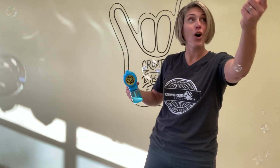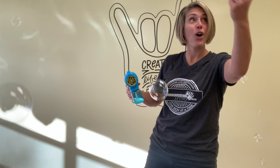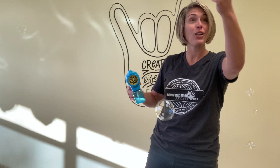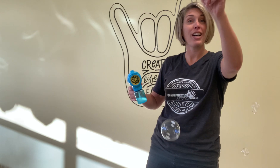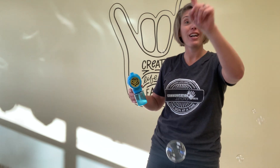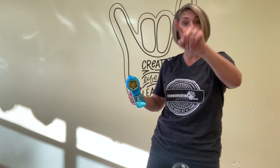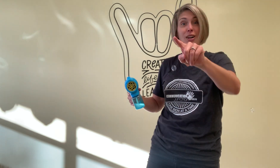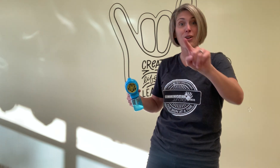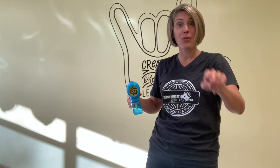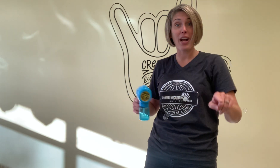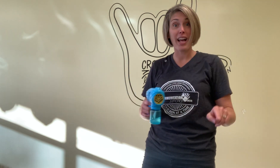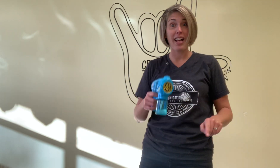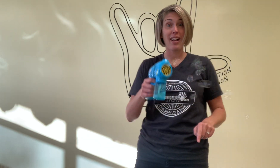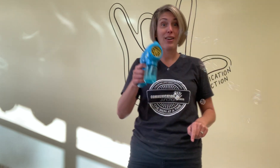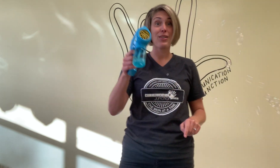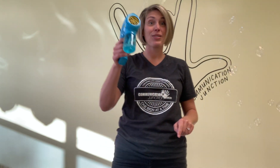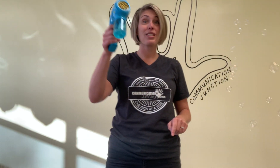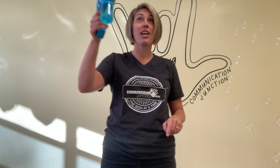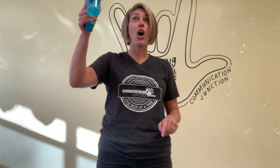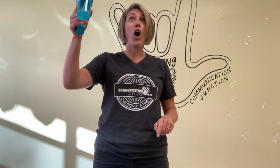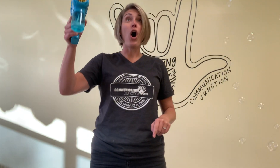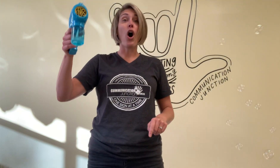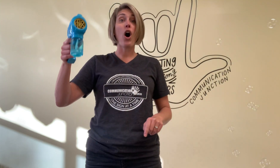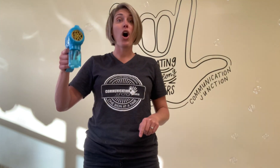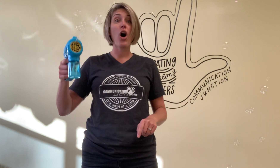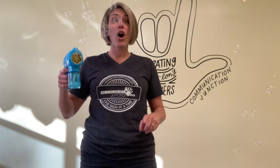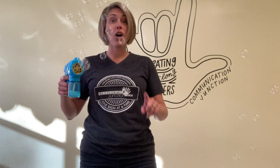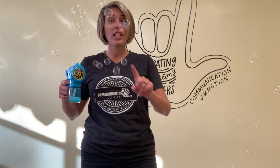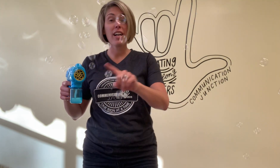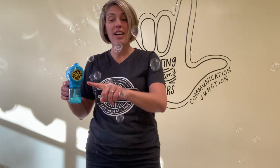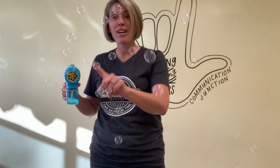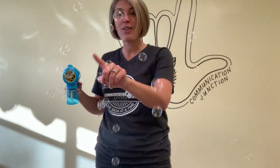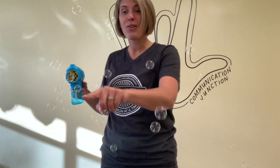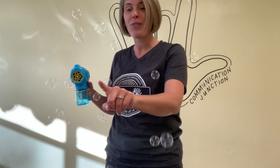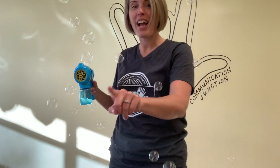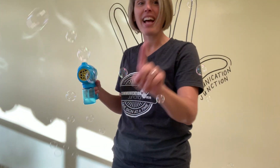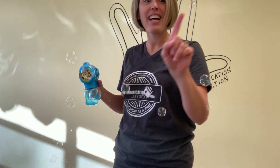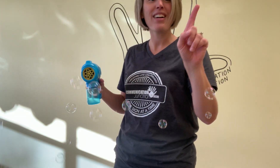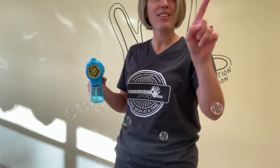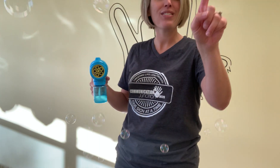all around, all around.